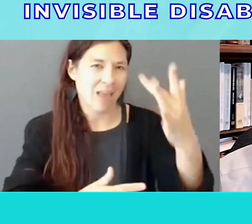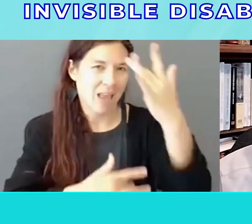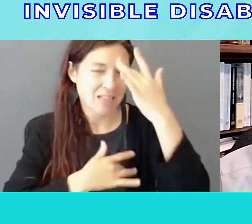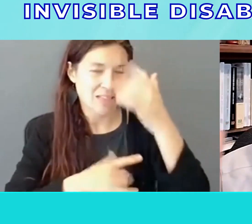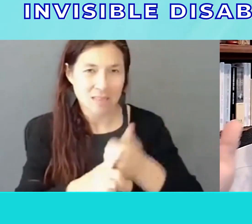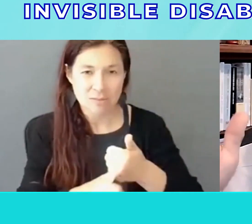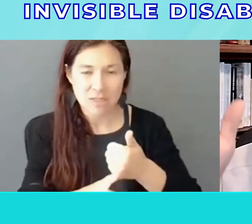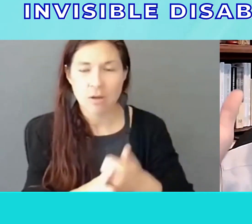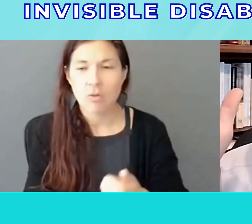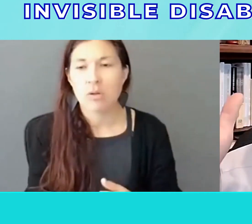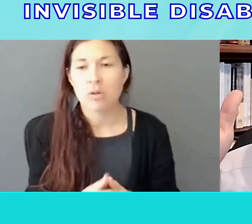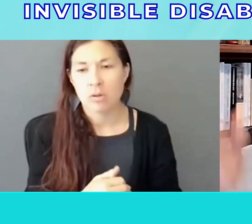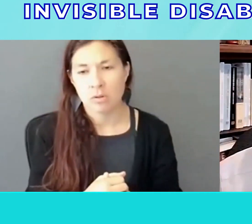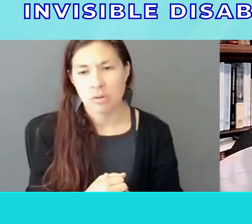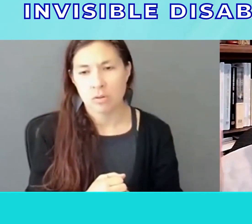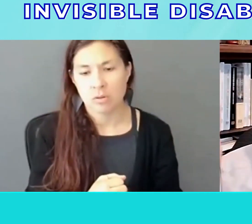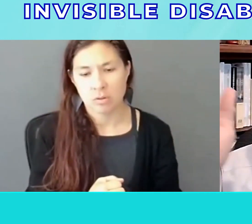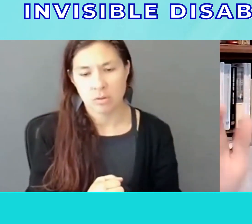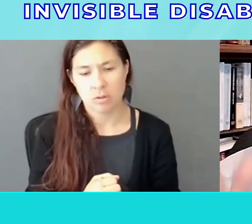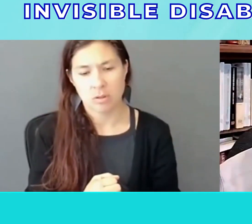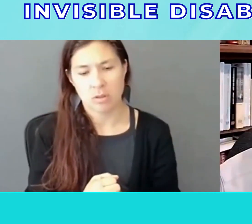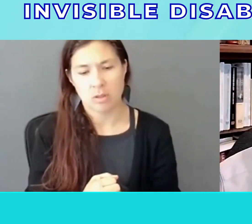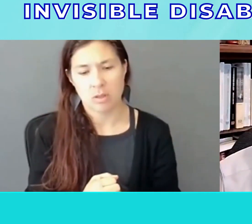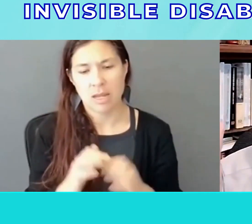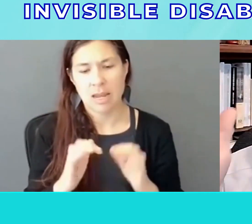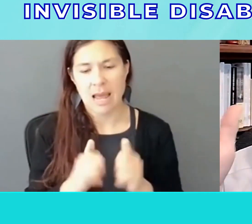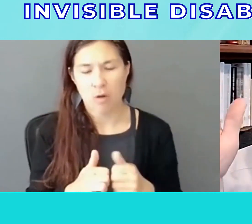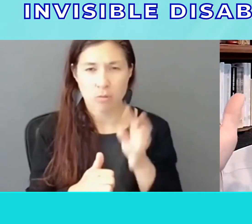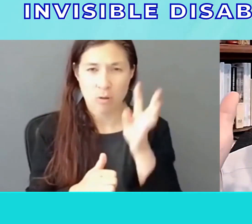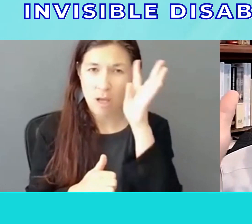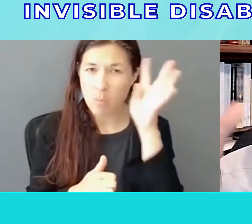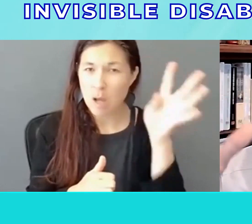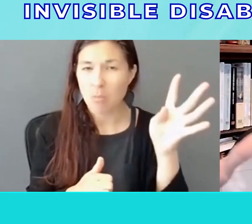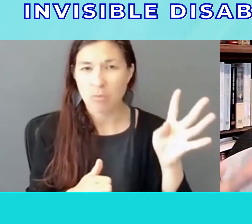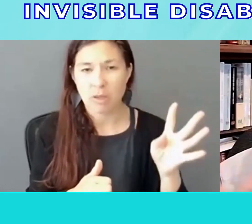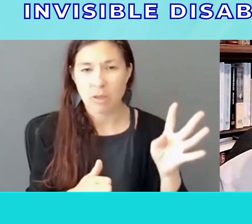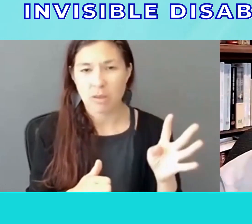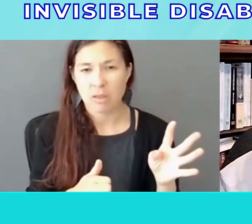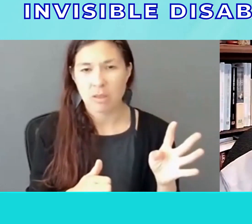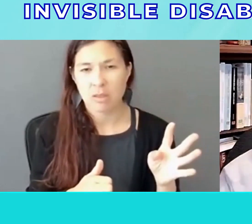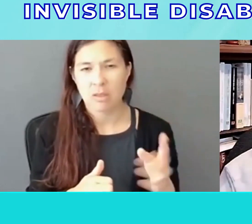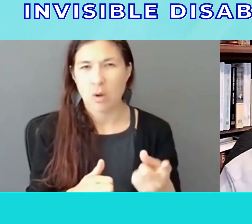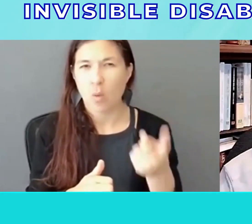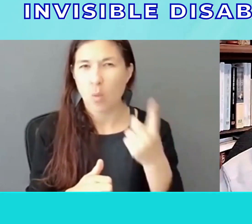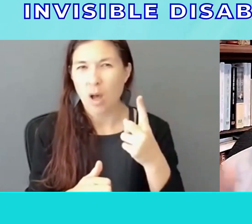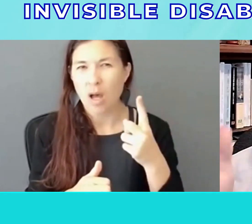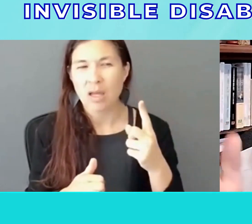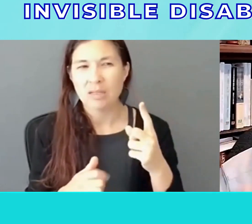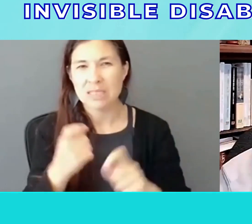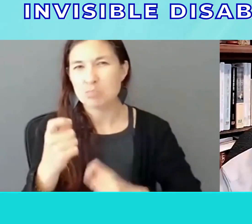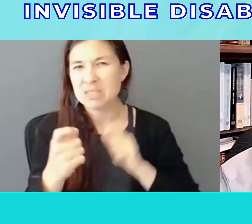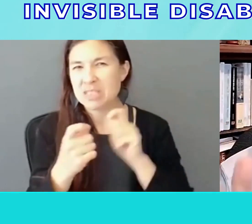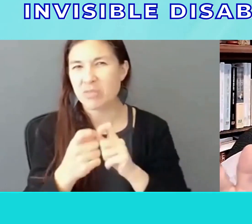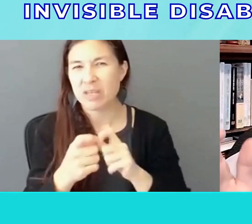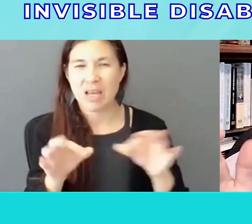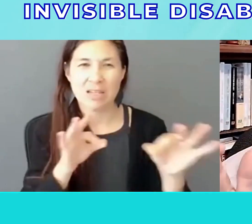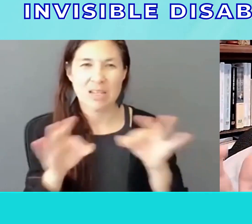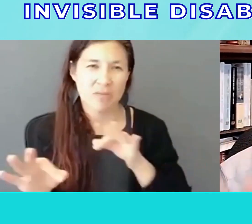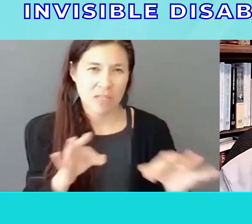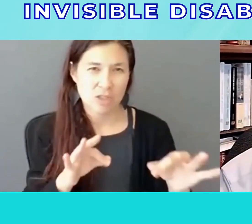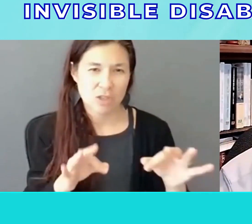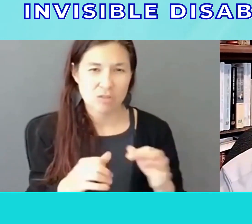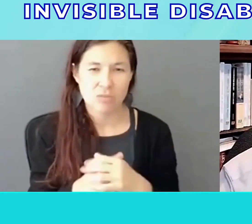that it's very difficult to do surveillance for diseases you can't sort of capture that way.